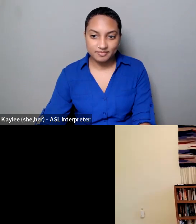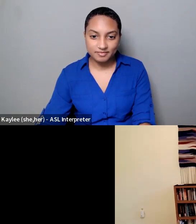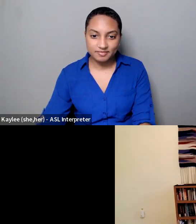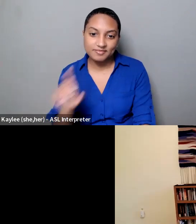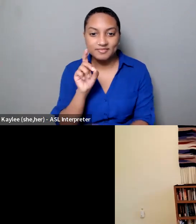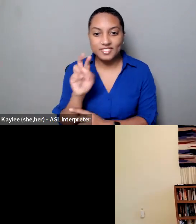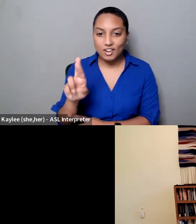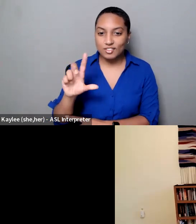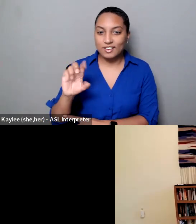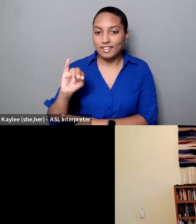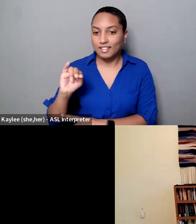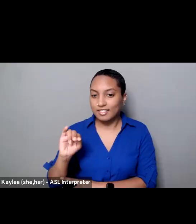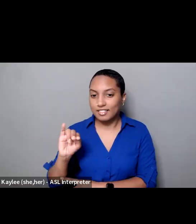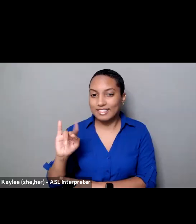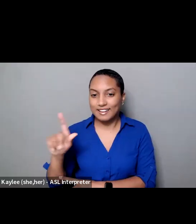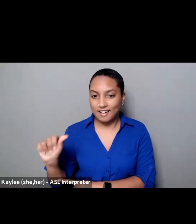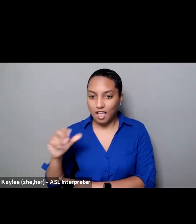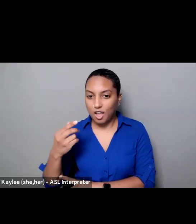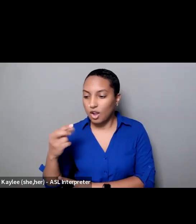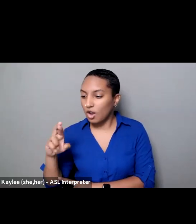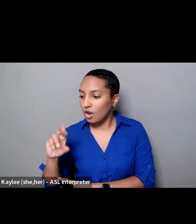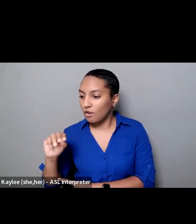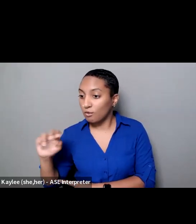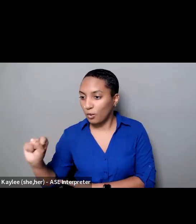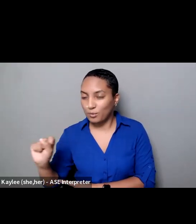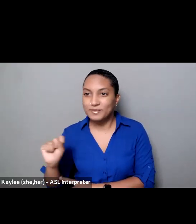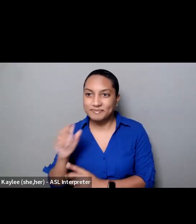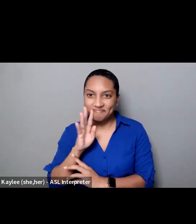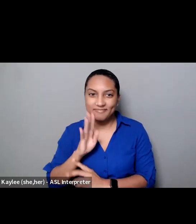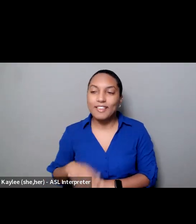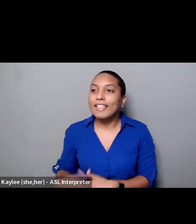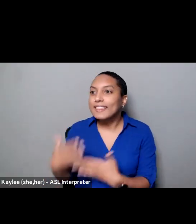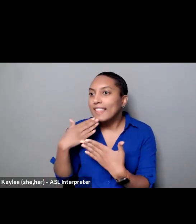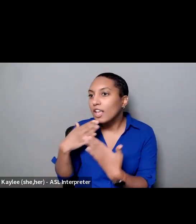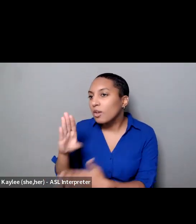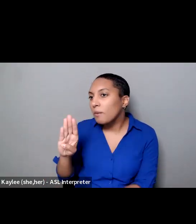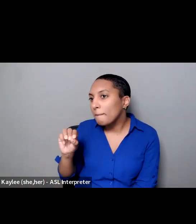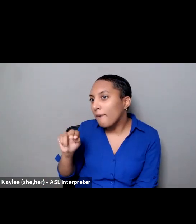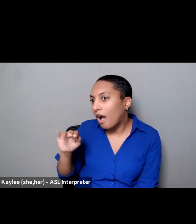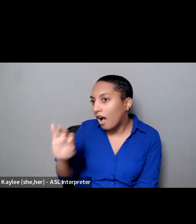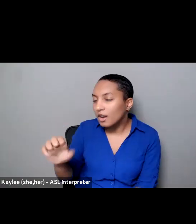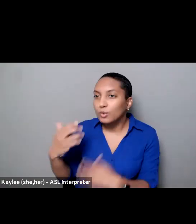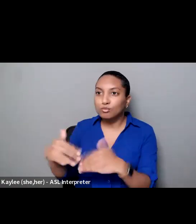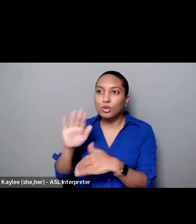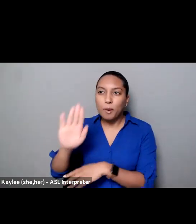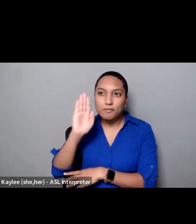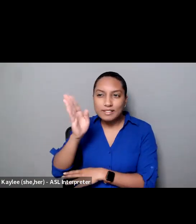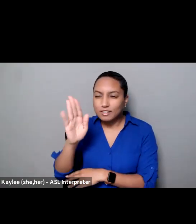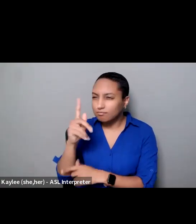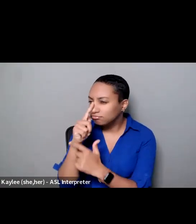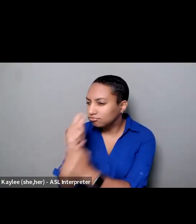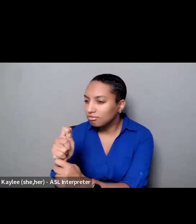Greetings and thank you, Bonnie, for that interesting presentation that certainly leads into what I will be discussing